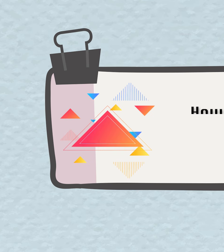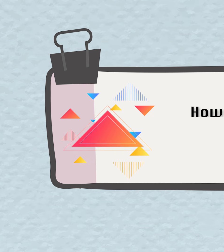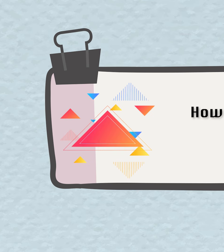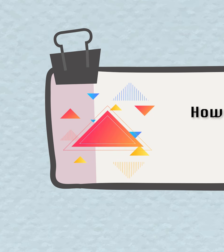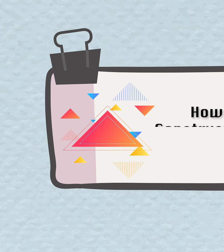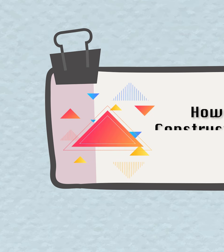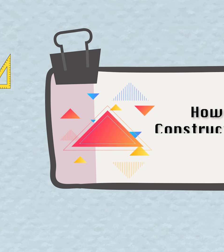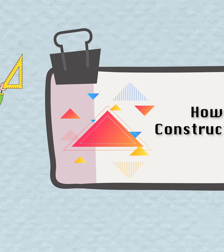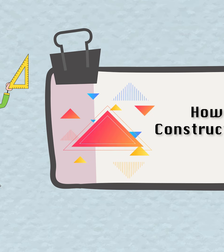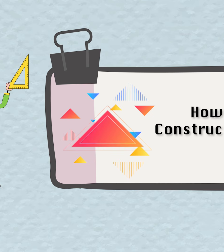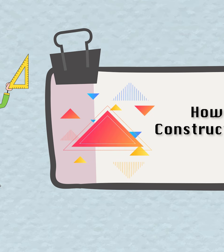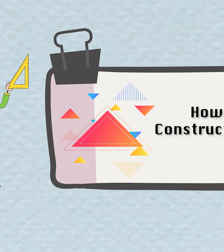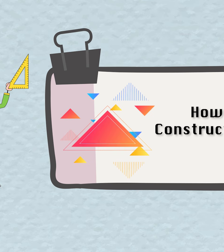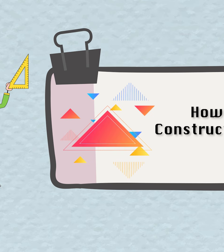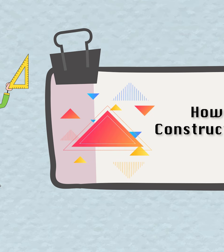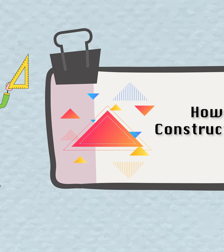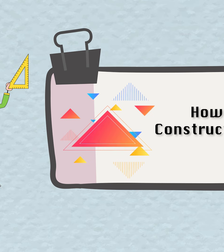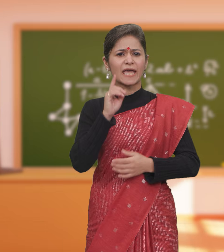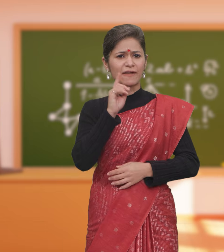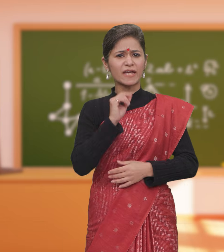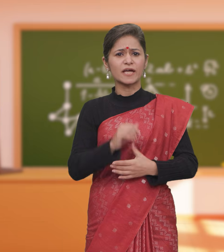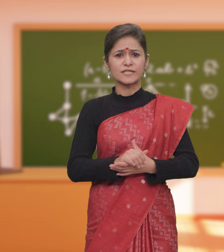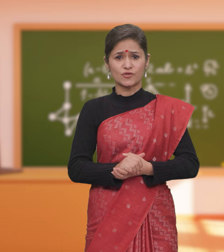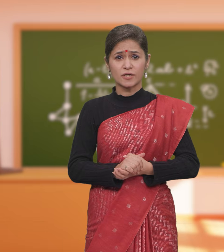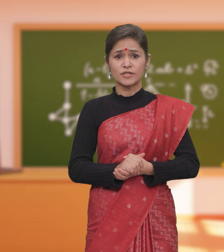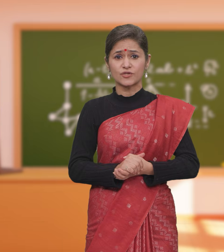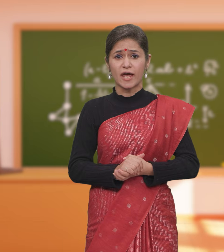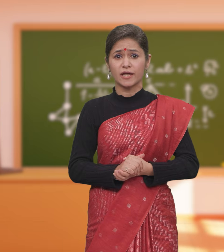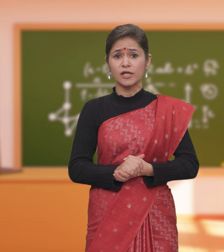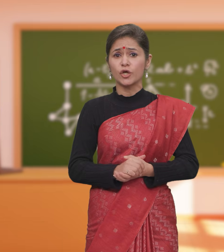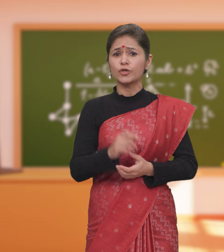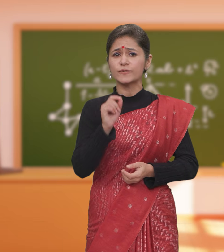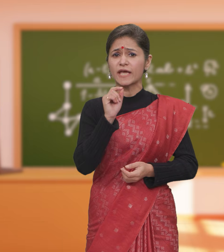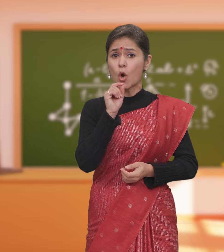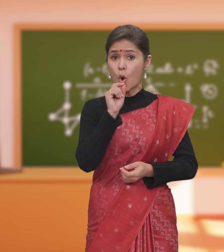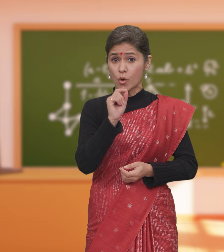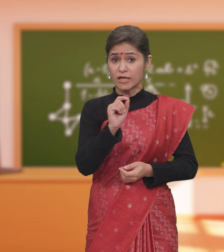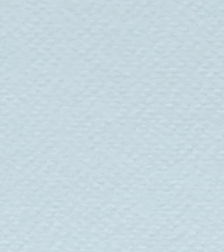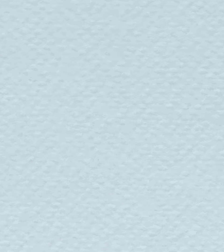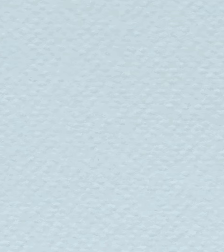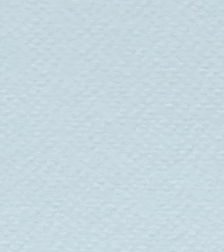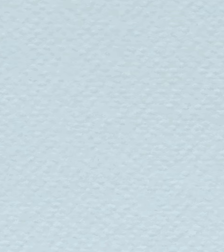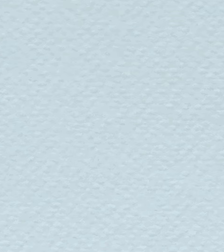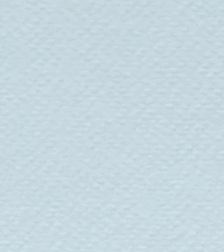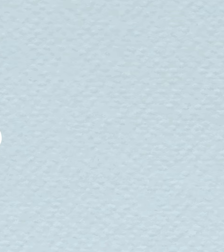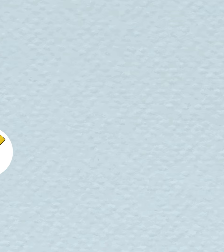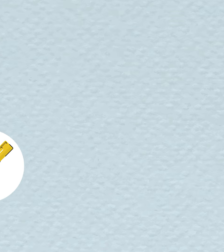we can construct a triangle. Can we construct a triangle using only a compass and a